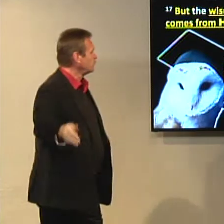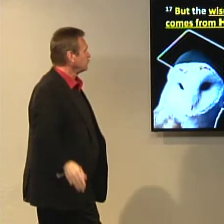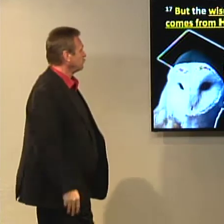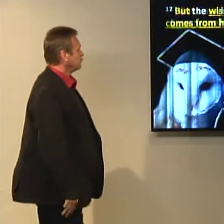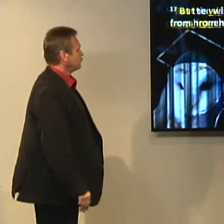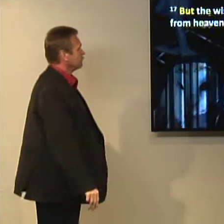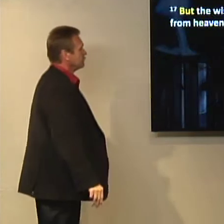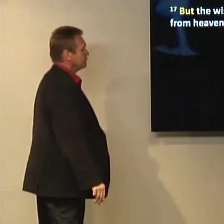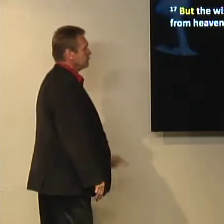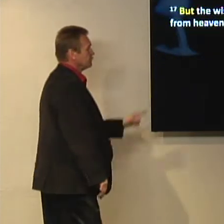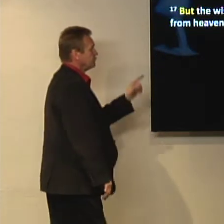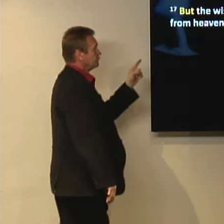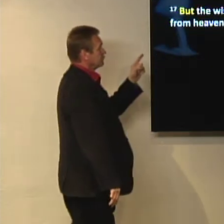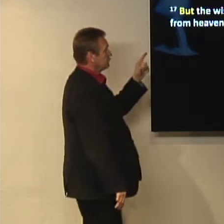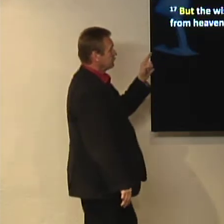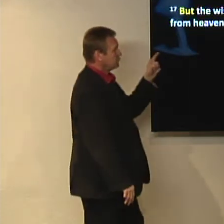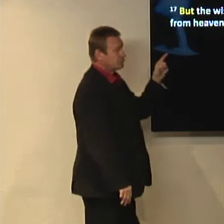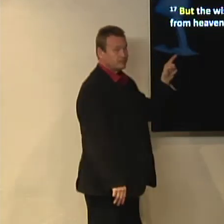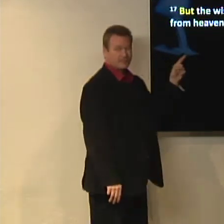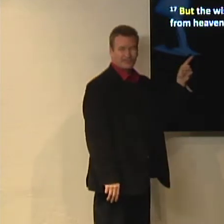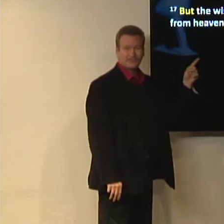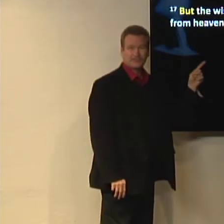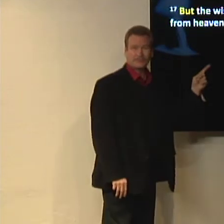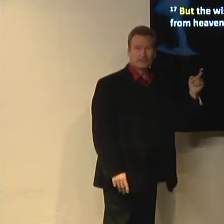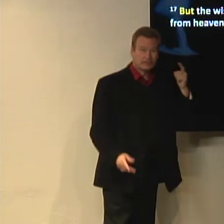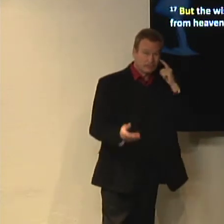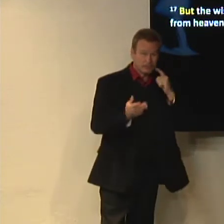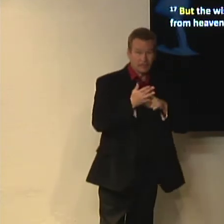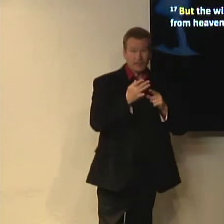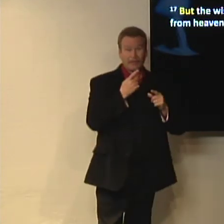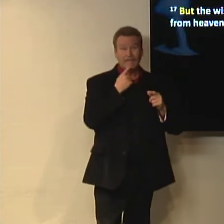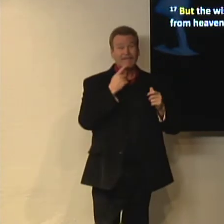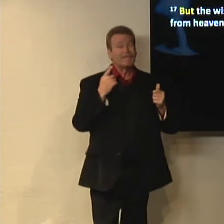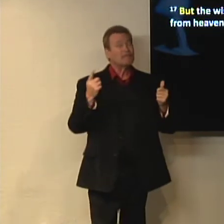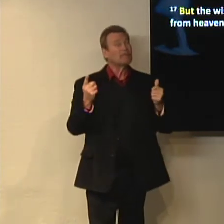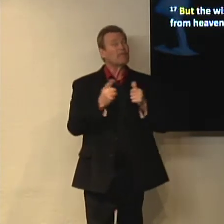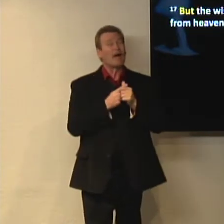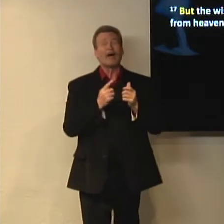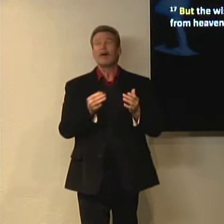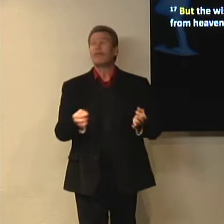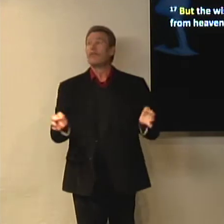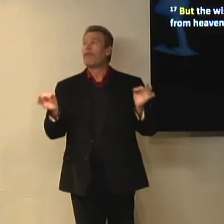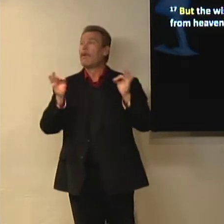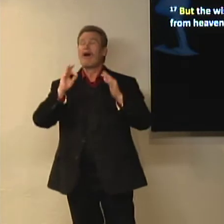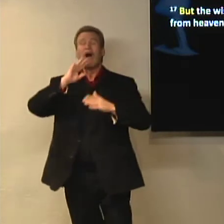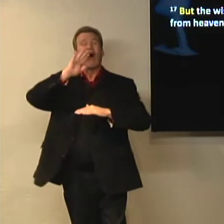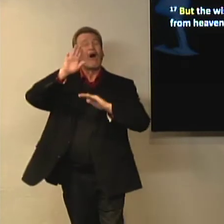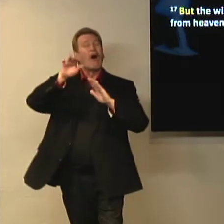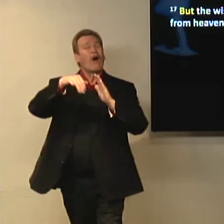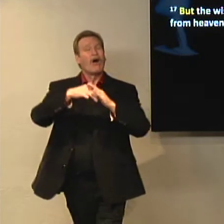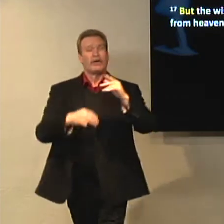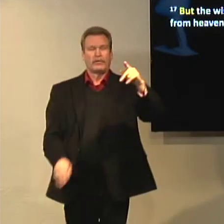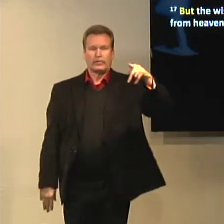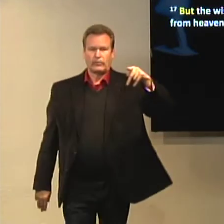how different they are from that which the earth offers. The first thing, the